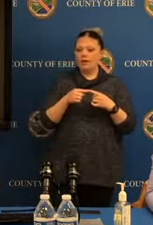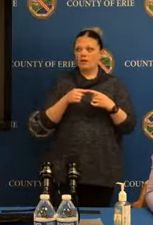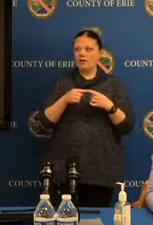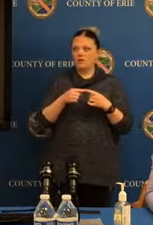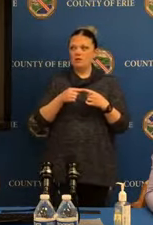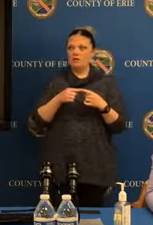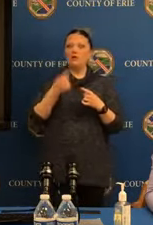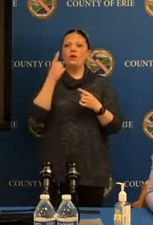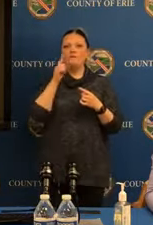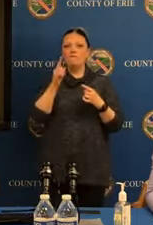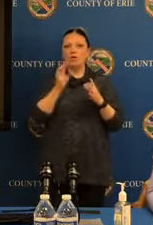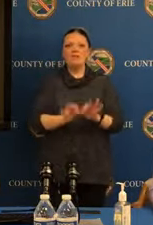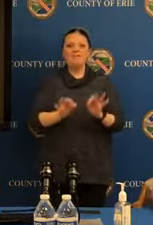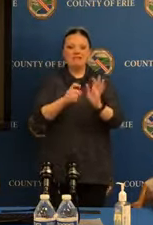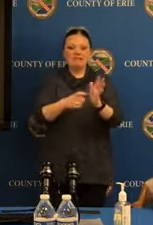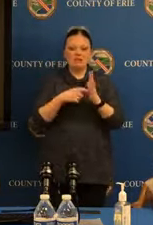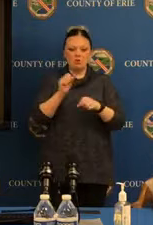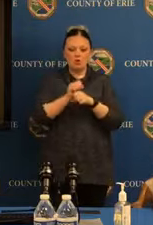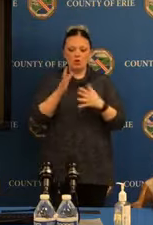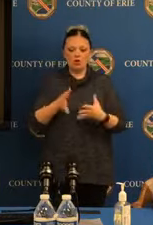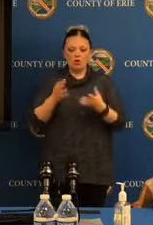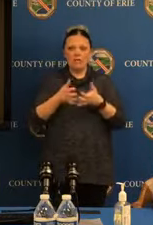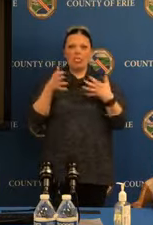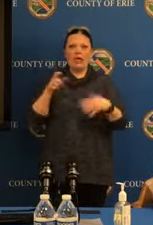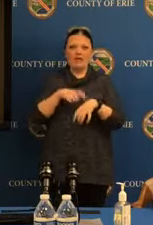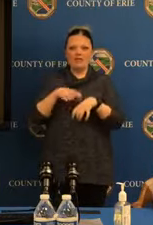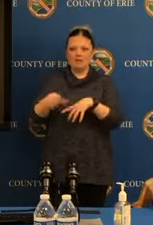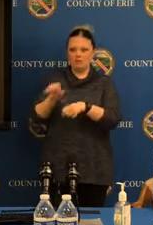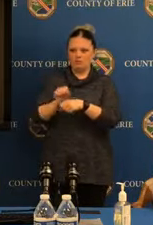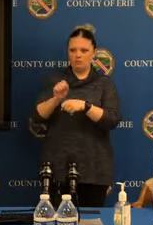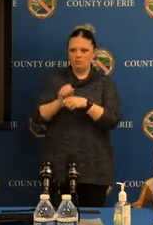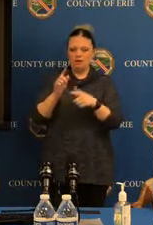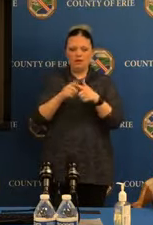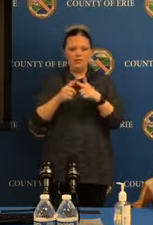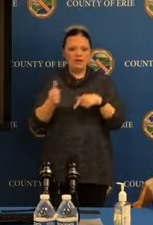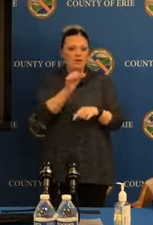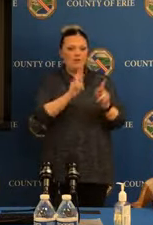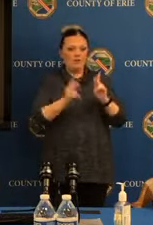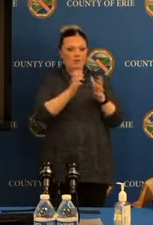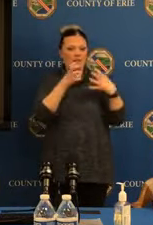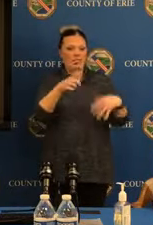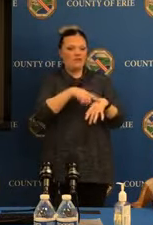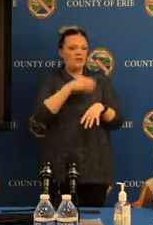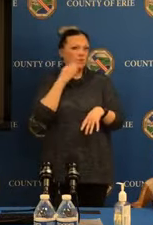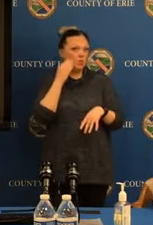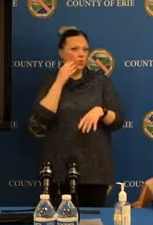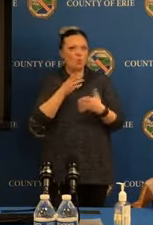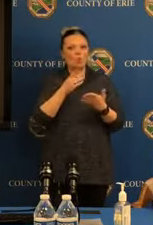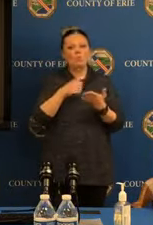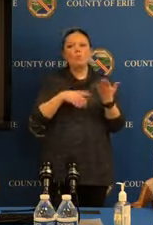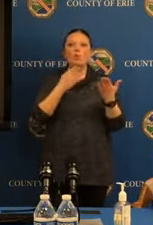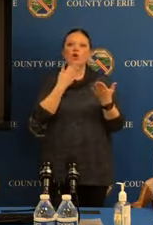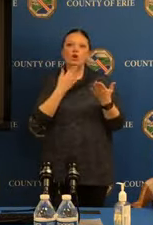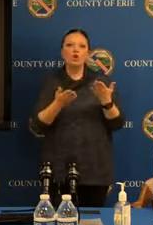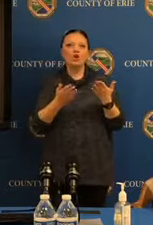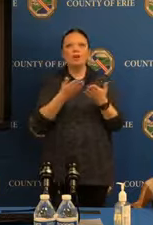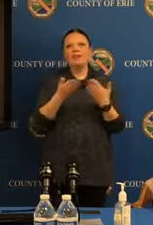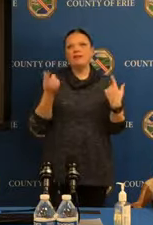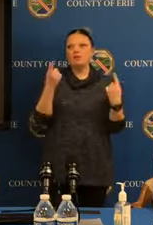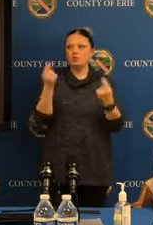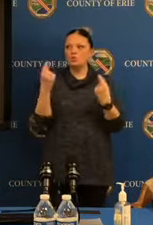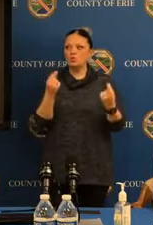essential workers who are spending a lot of time at their jobs, and then the other folks are spending a lot of time at home, what are some good things